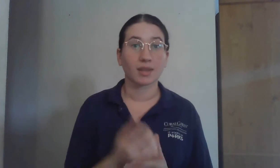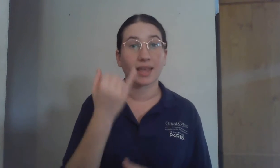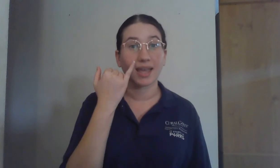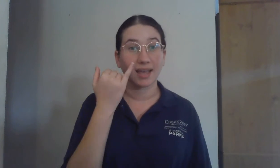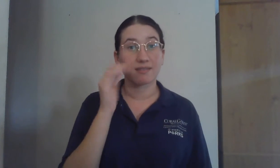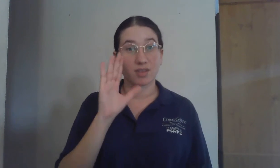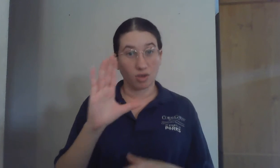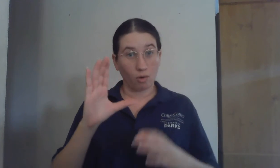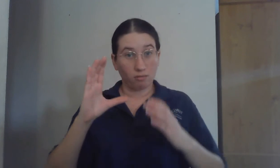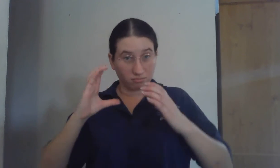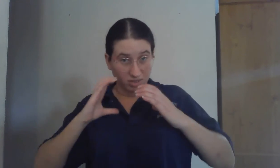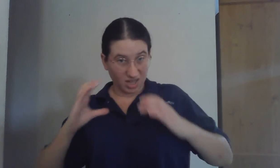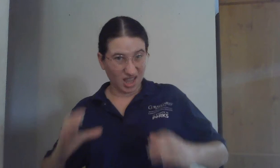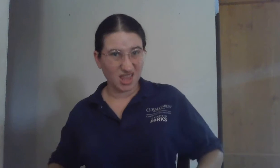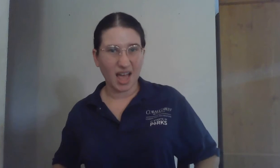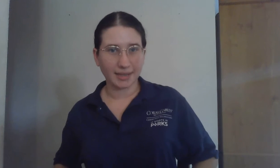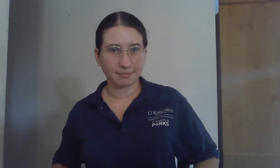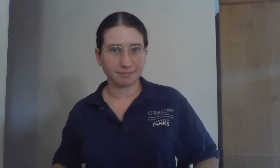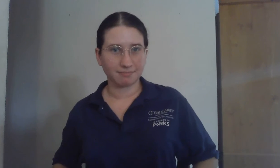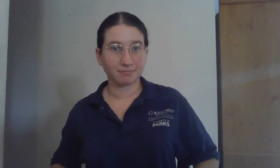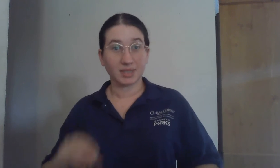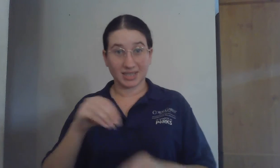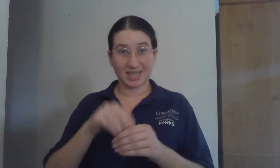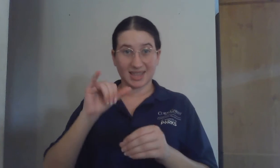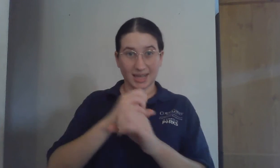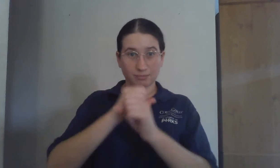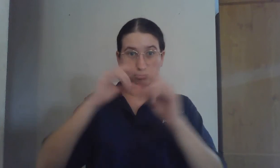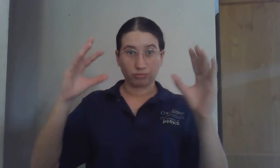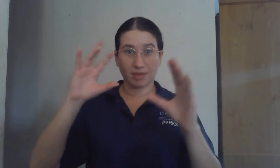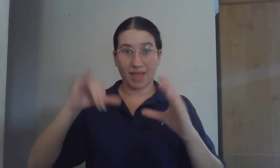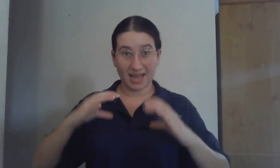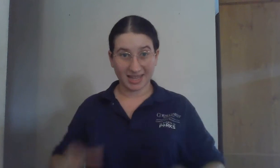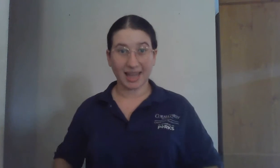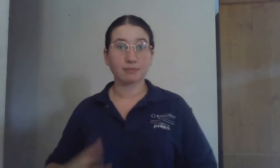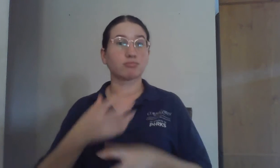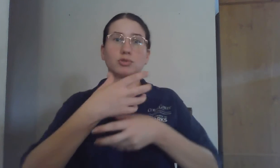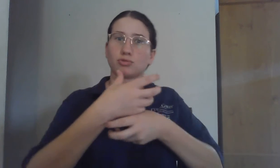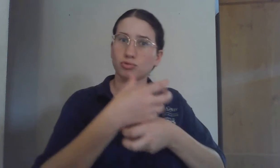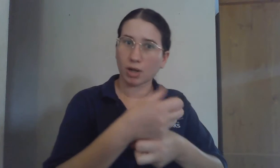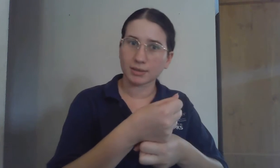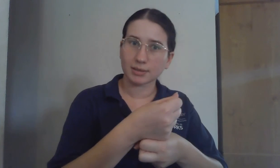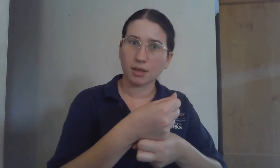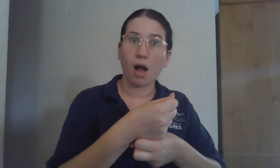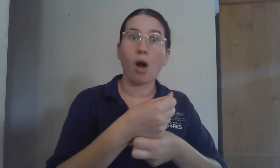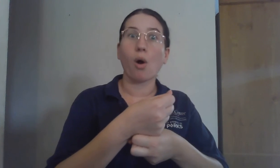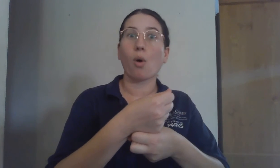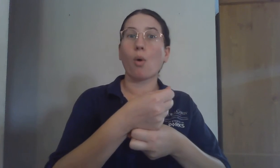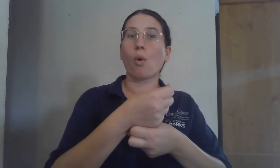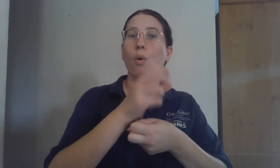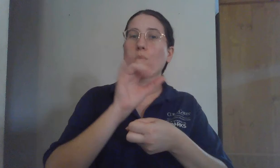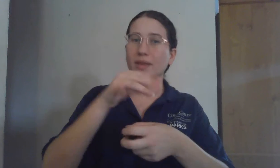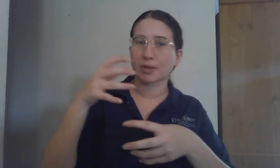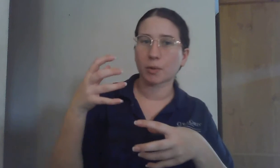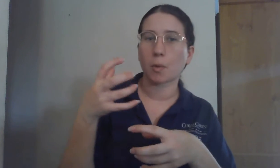in this scenario, this potential client trusts you, this is where you win the business. If your people trust